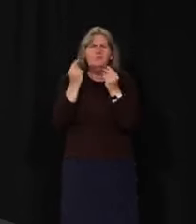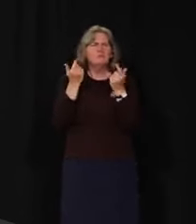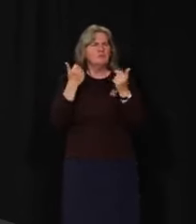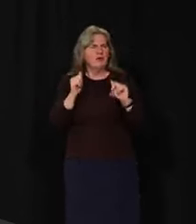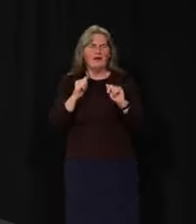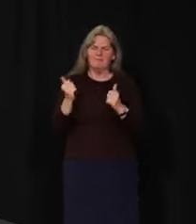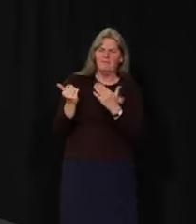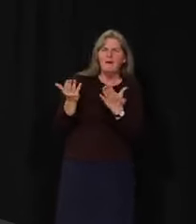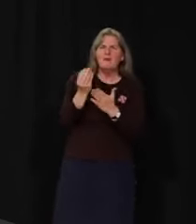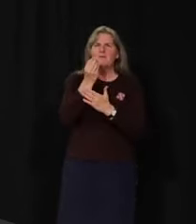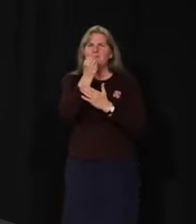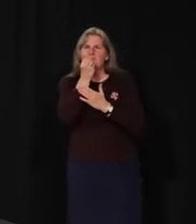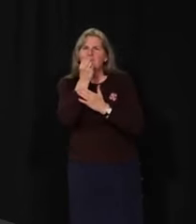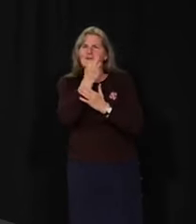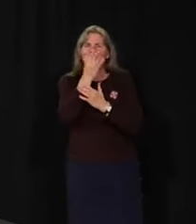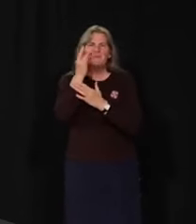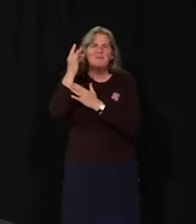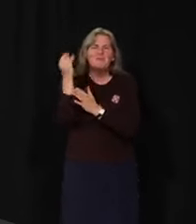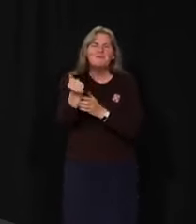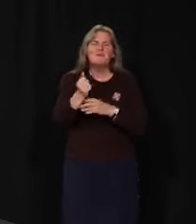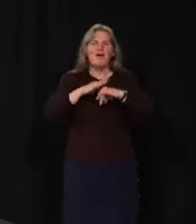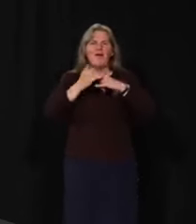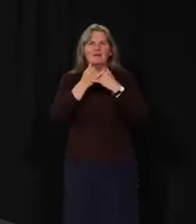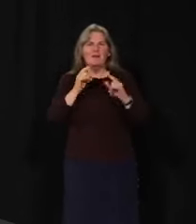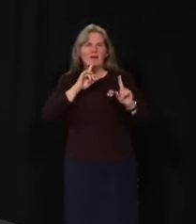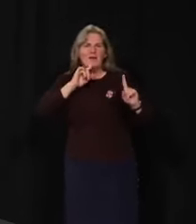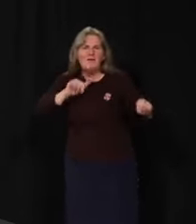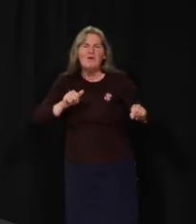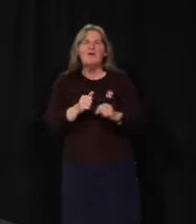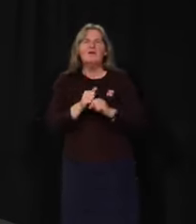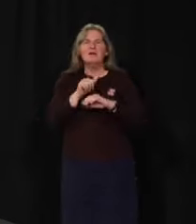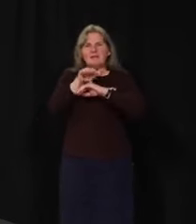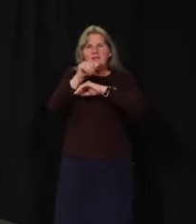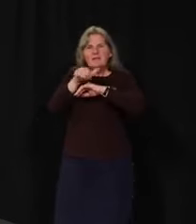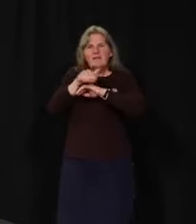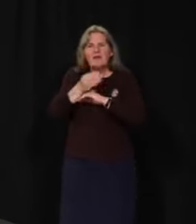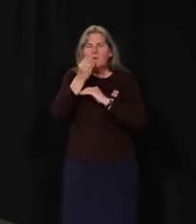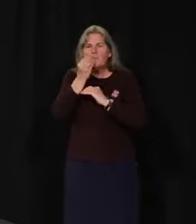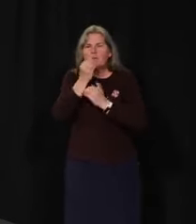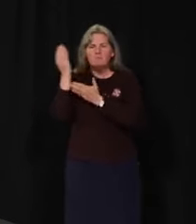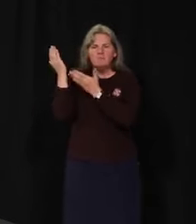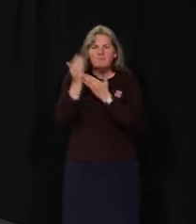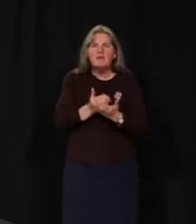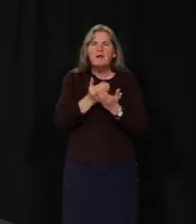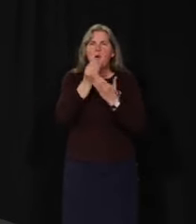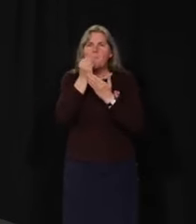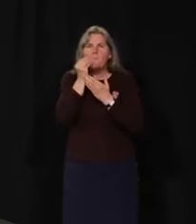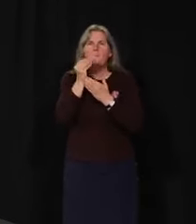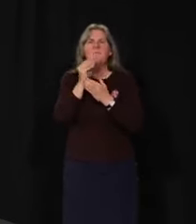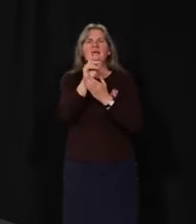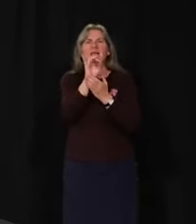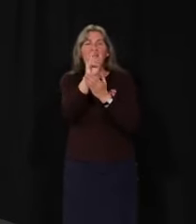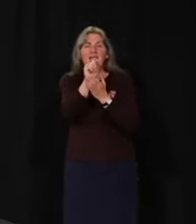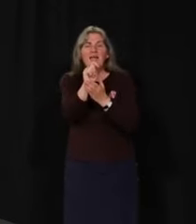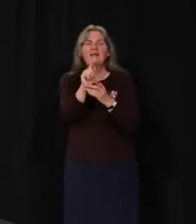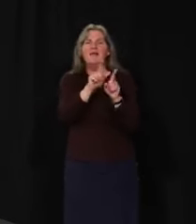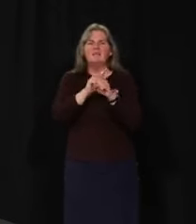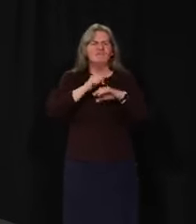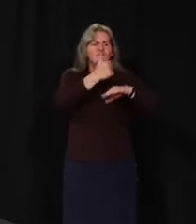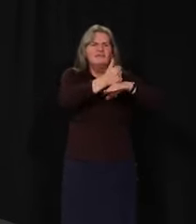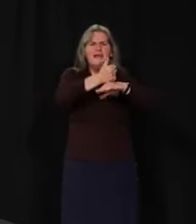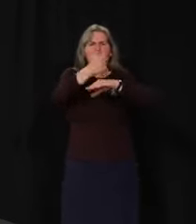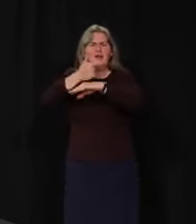delicious foods, including online apps, takeout, take-home meal kits, and the new establishments